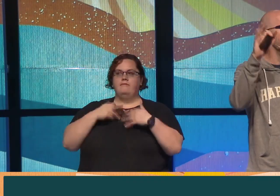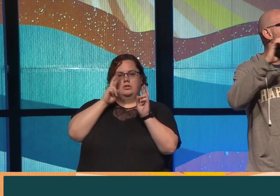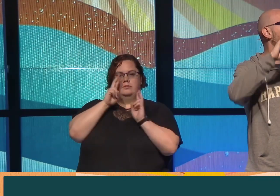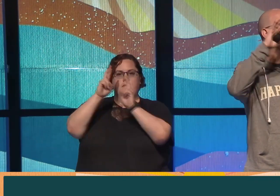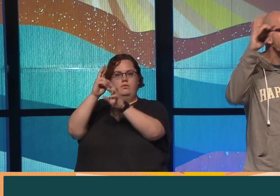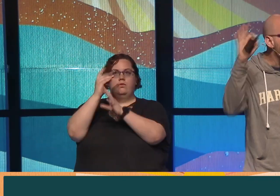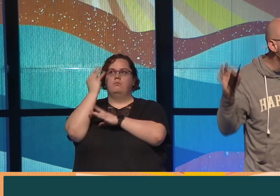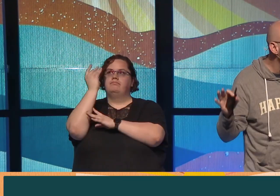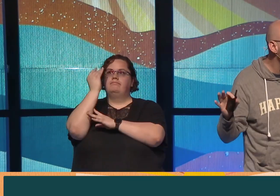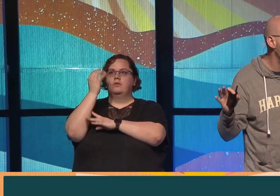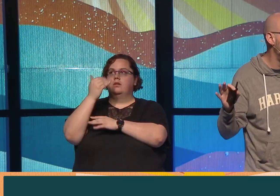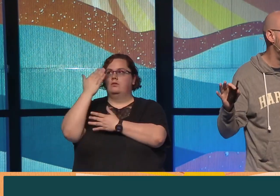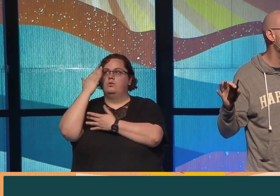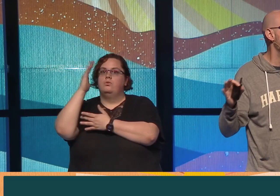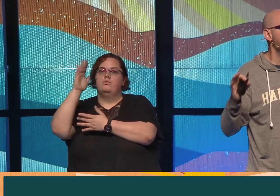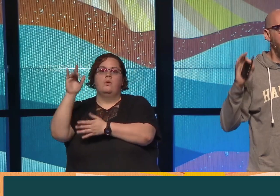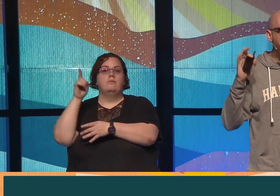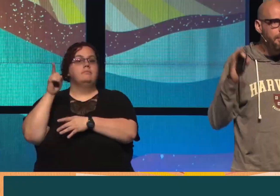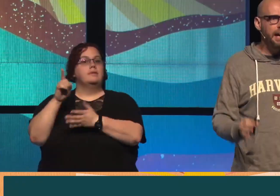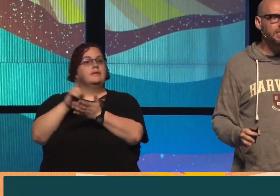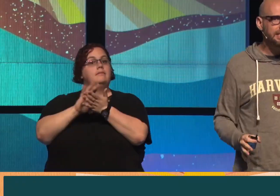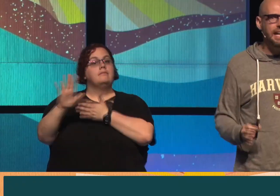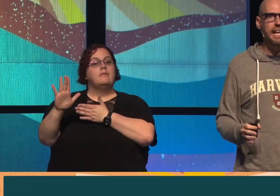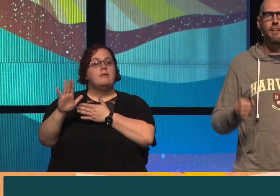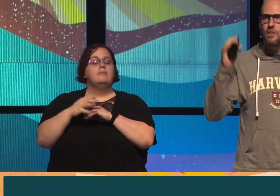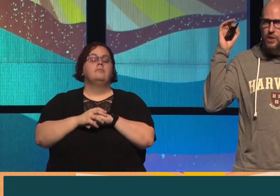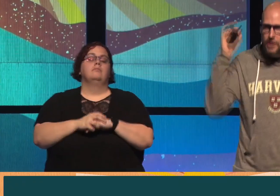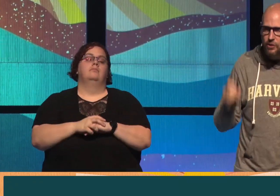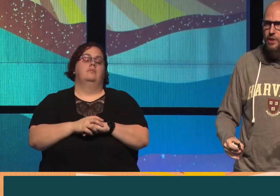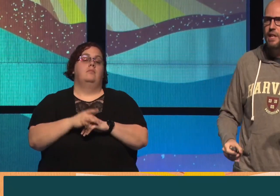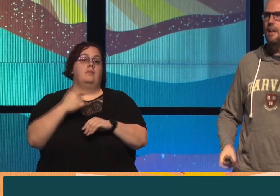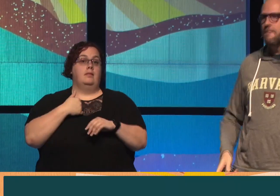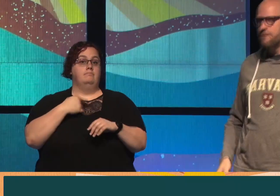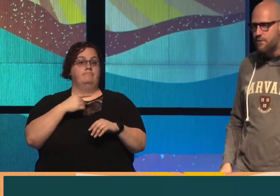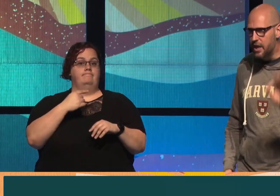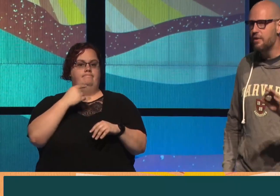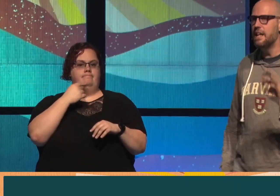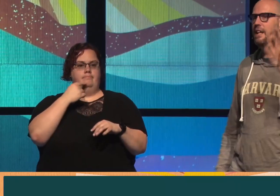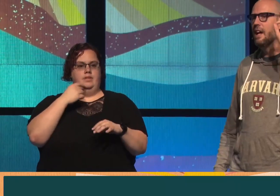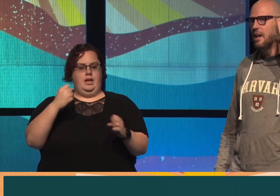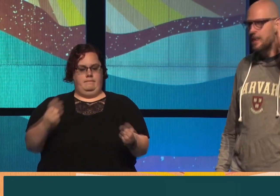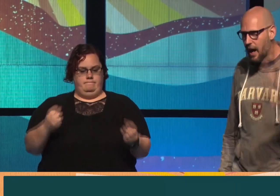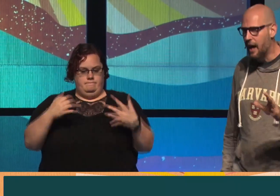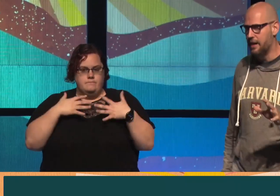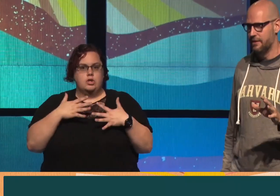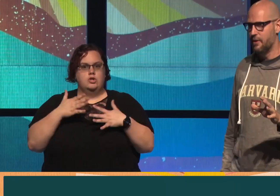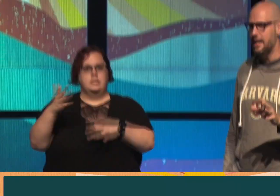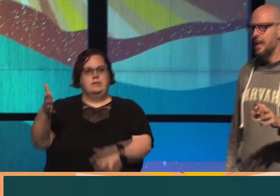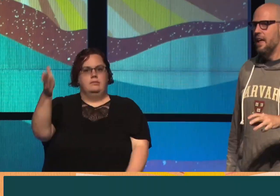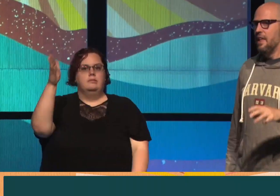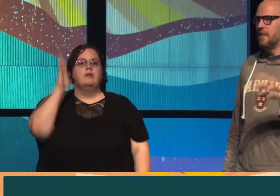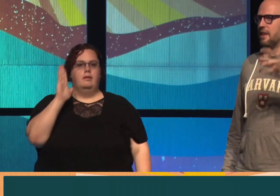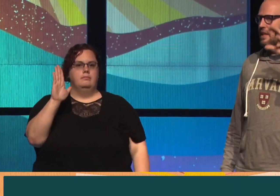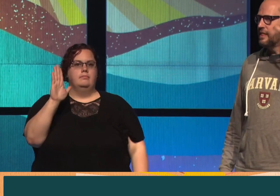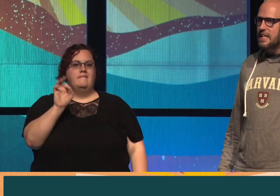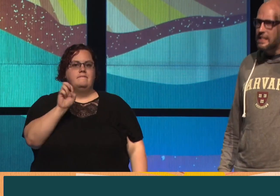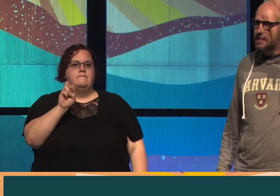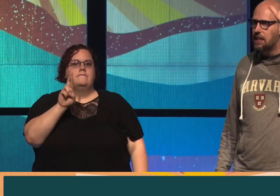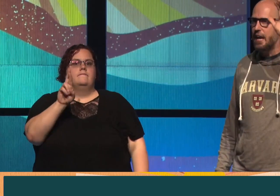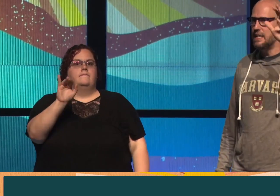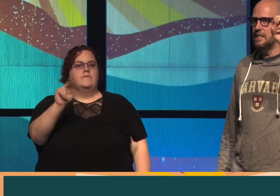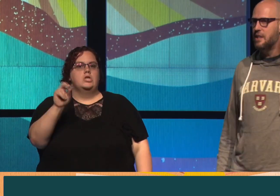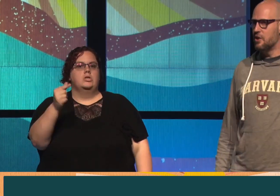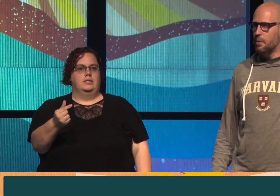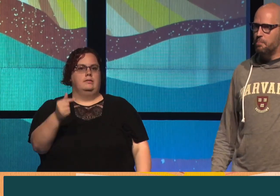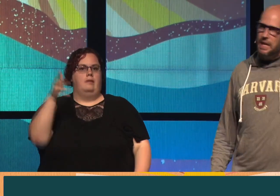the wonder and mystery of the divine. I'm actually saying literally fearing God, right? The